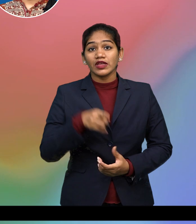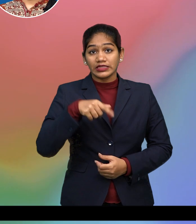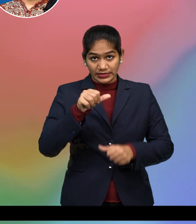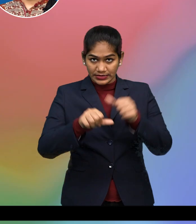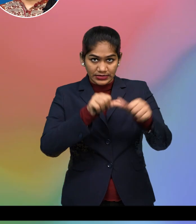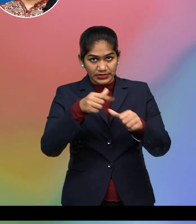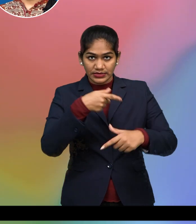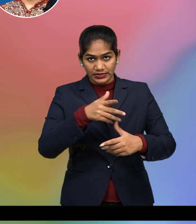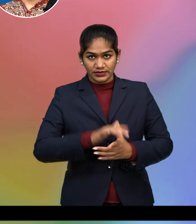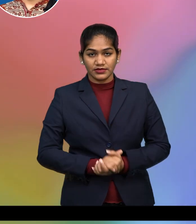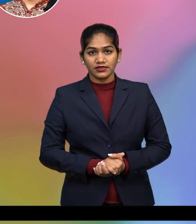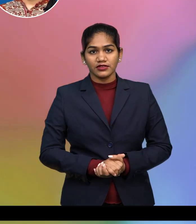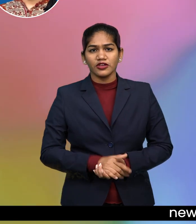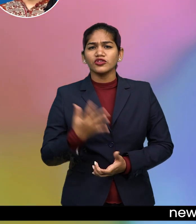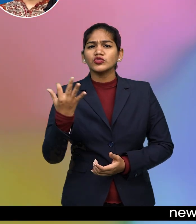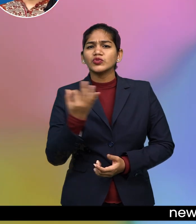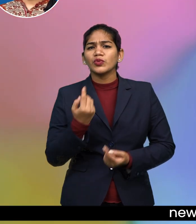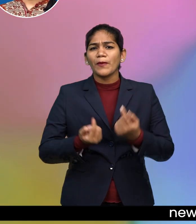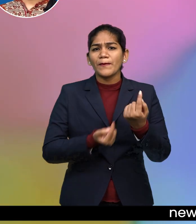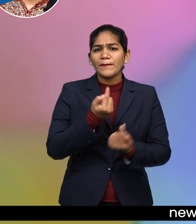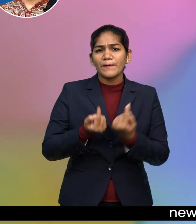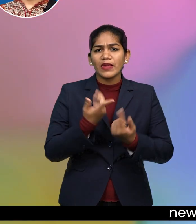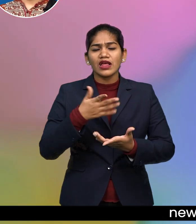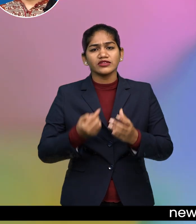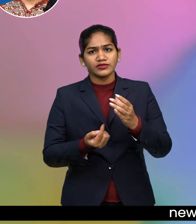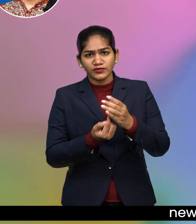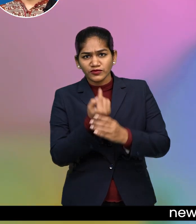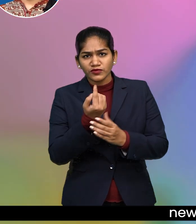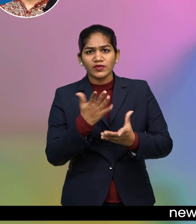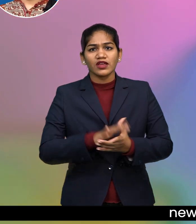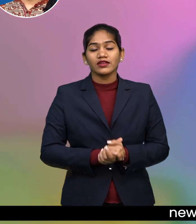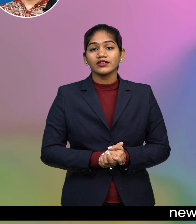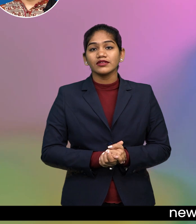In tissue culture, new plants are grown by